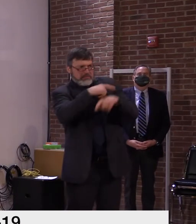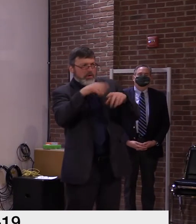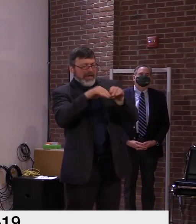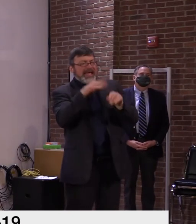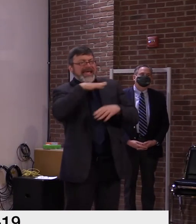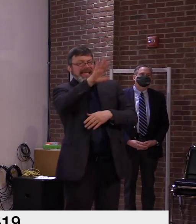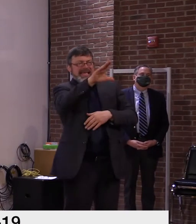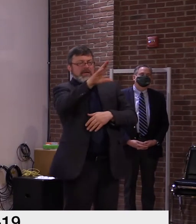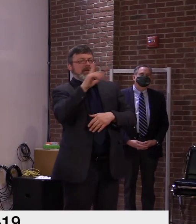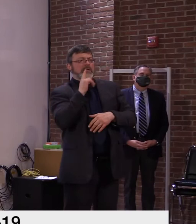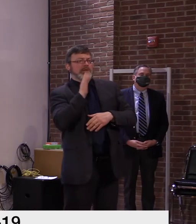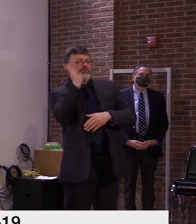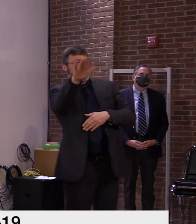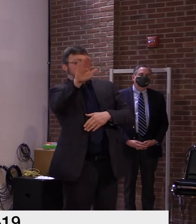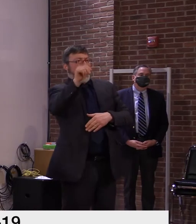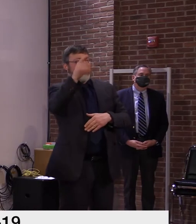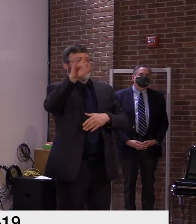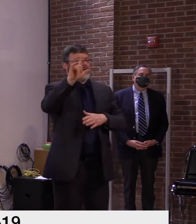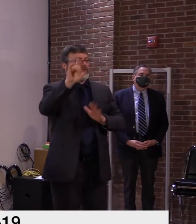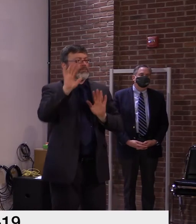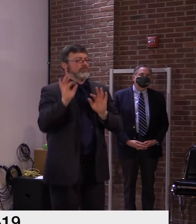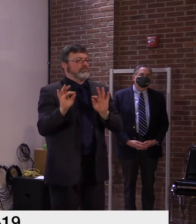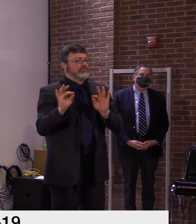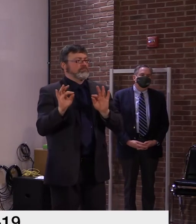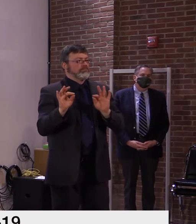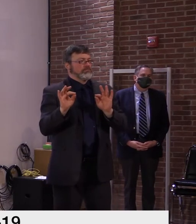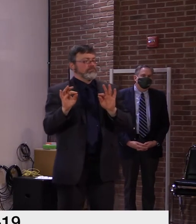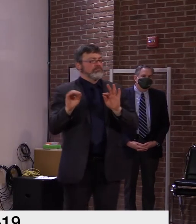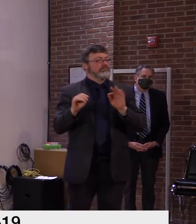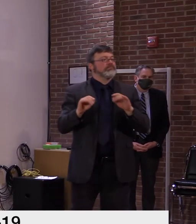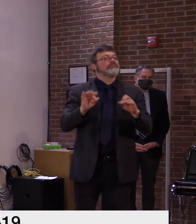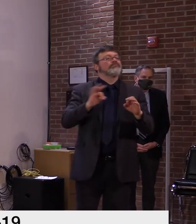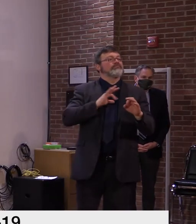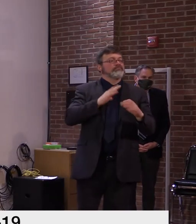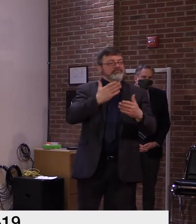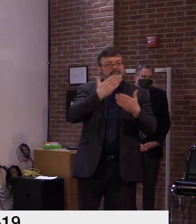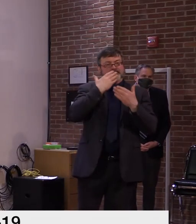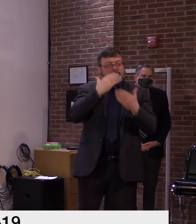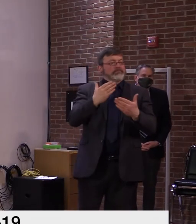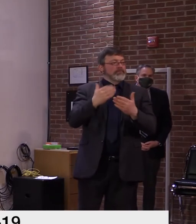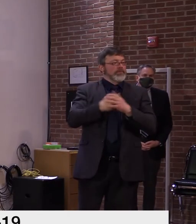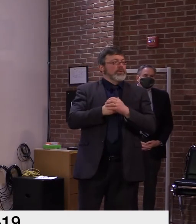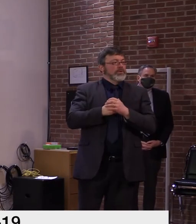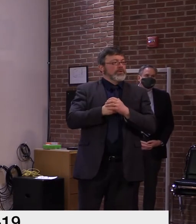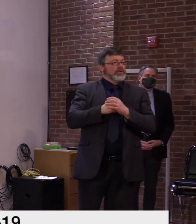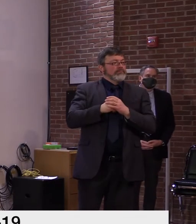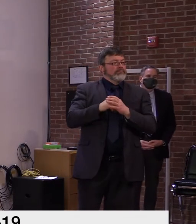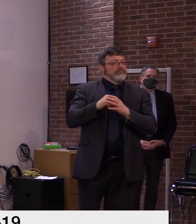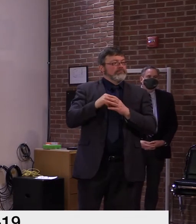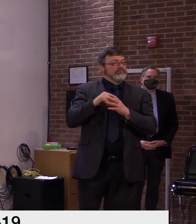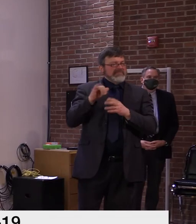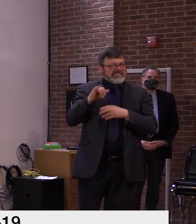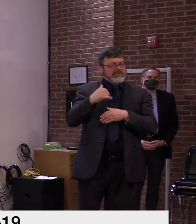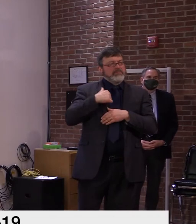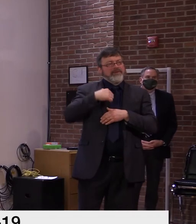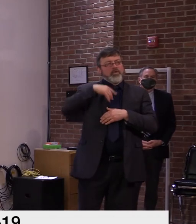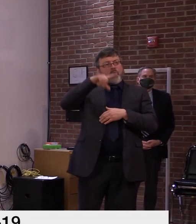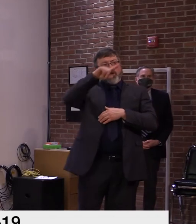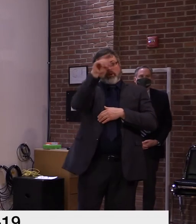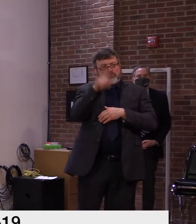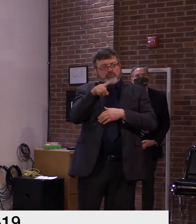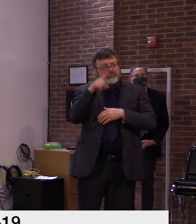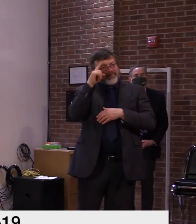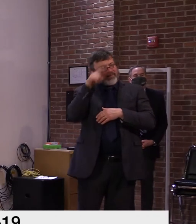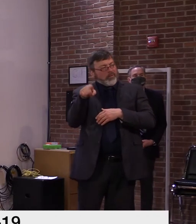Thank you. And then I had a question that is most likely for Secretary Smith. When do you anticipate that people with chronic